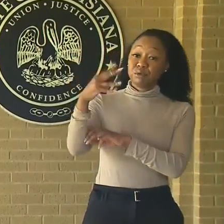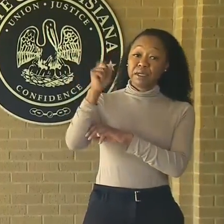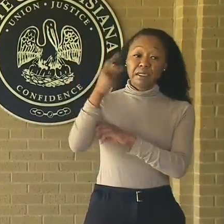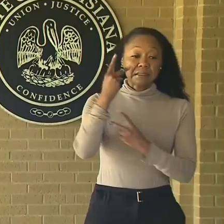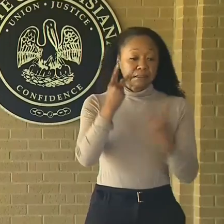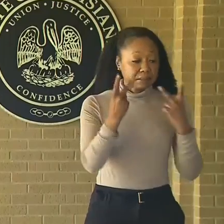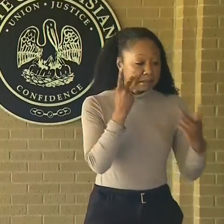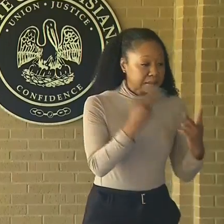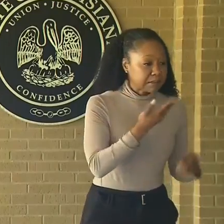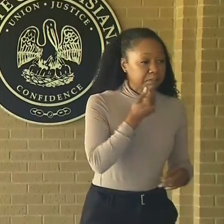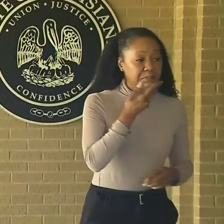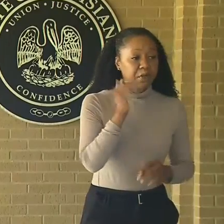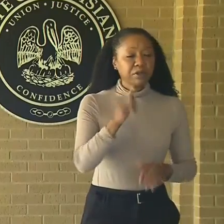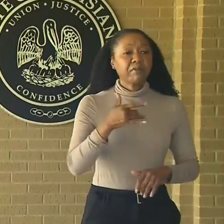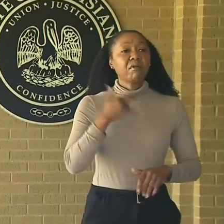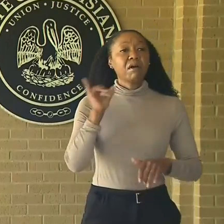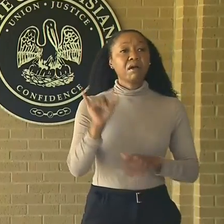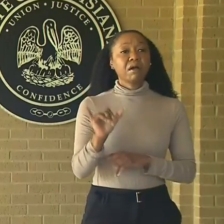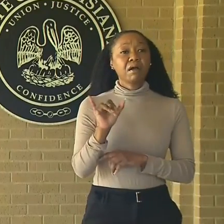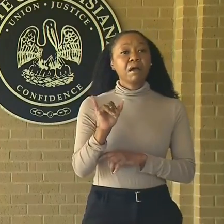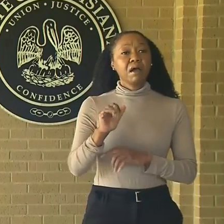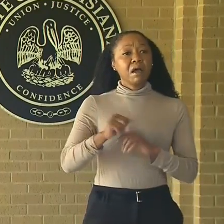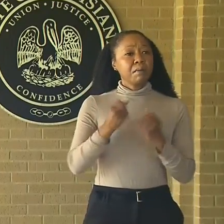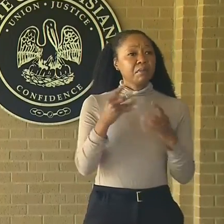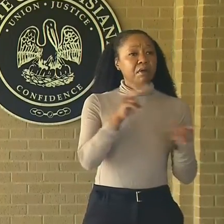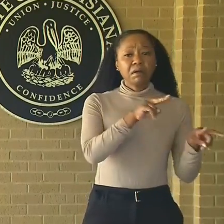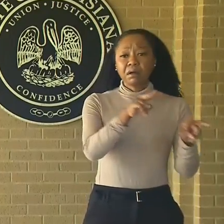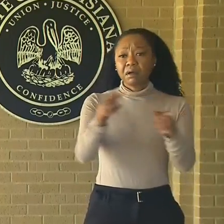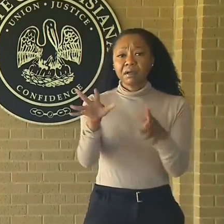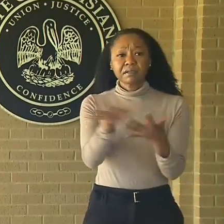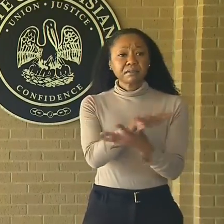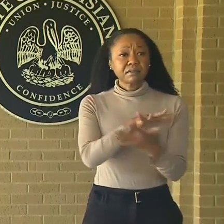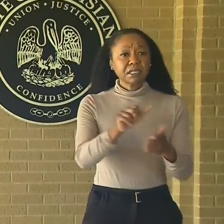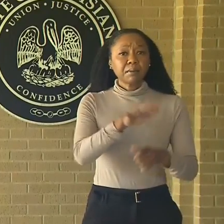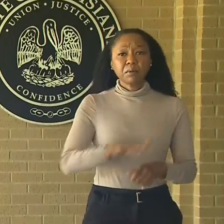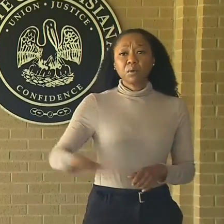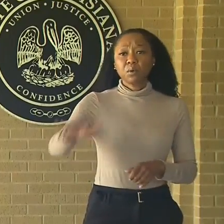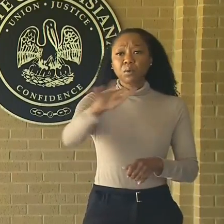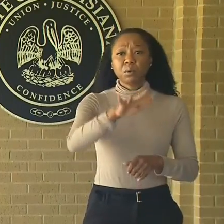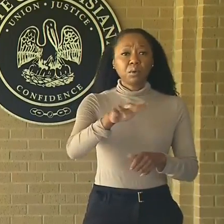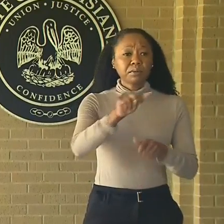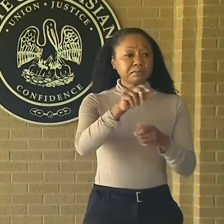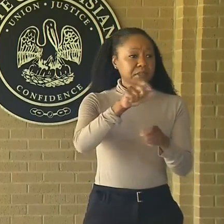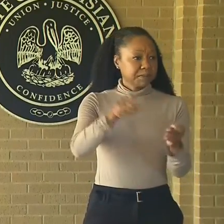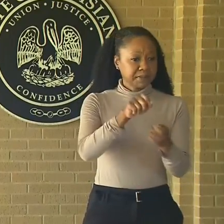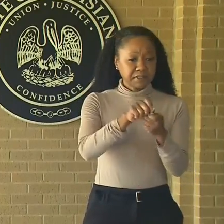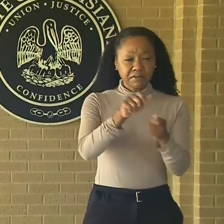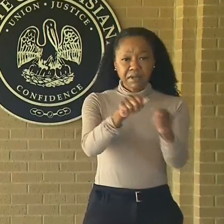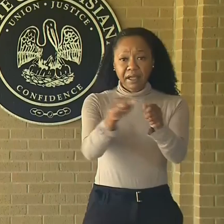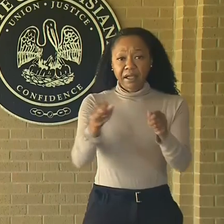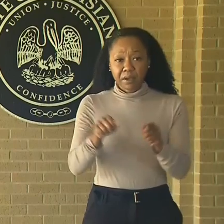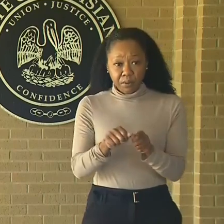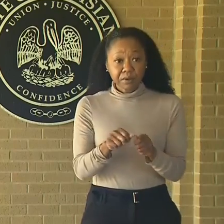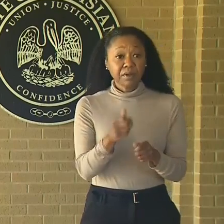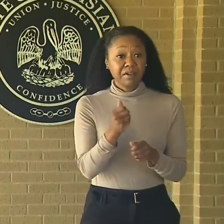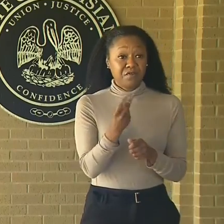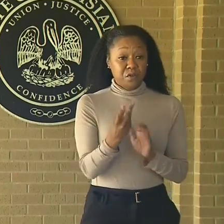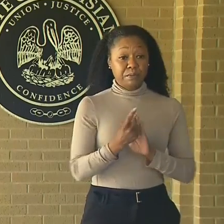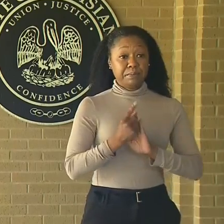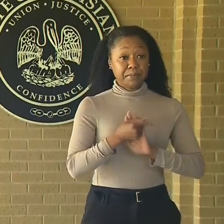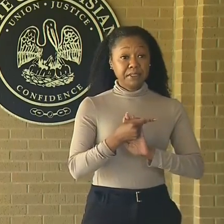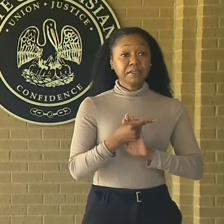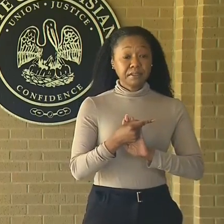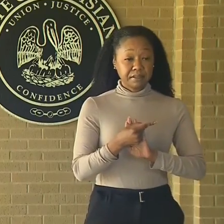get a better feel for just how much damage was done across what area. And in just a few minutes, we're